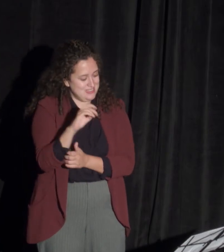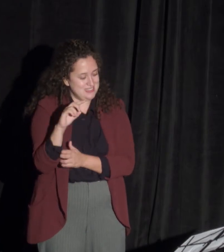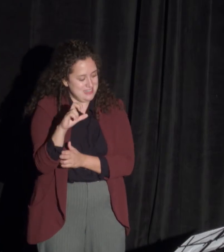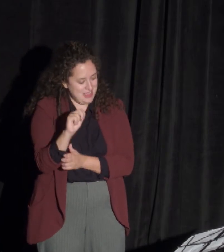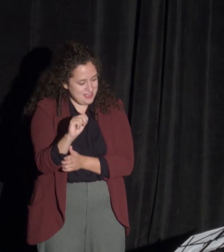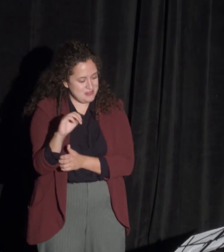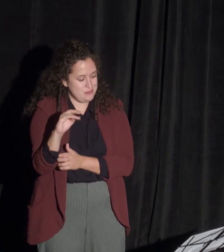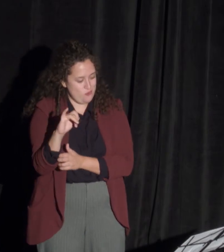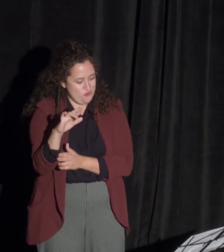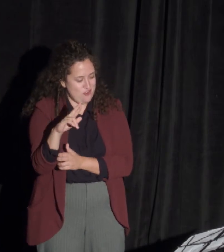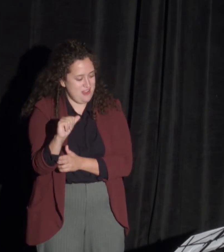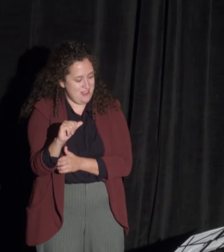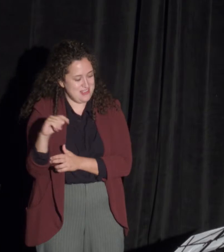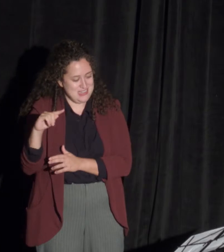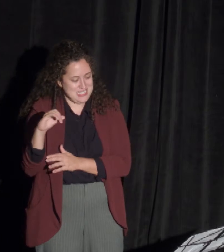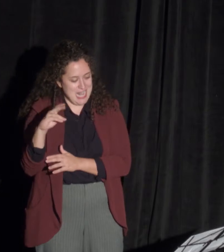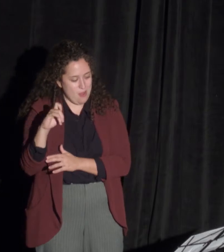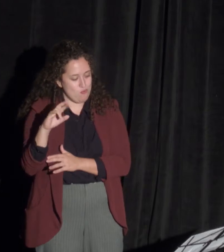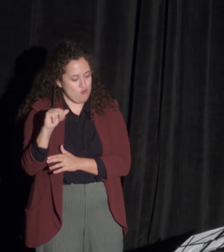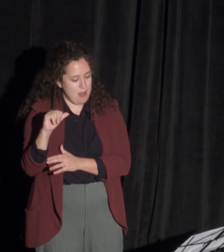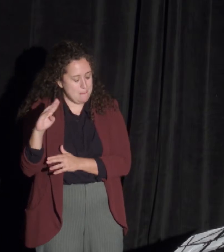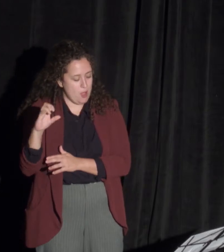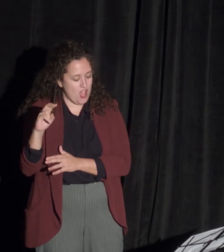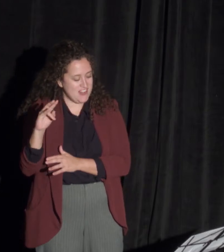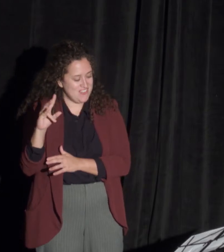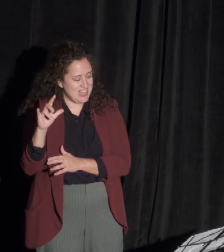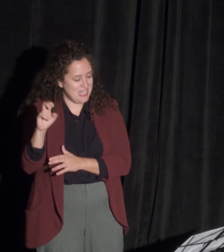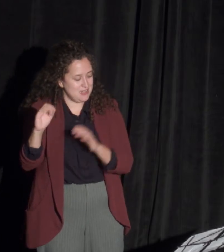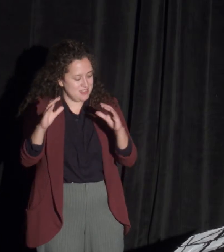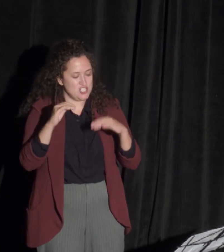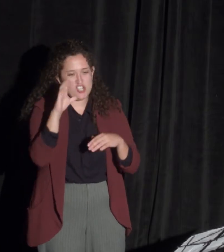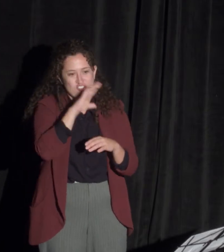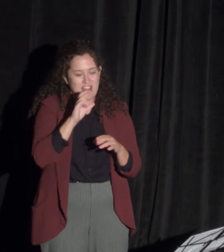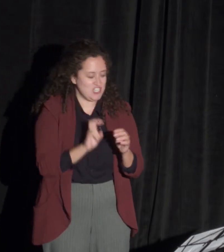Strange Adventures, written by Tom King, art by Mitch Goradz,